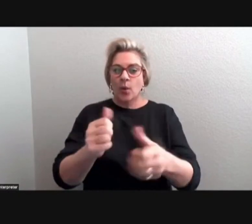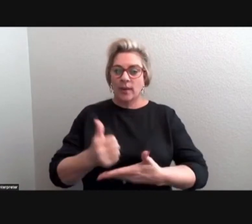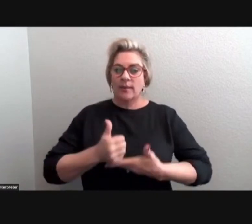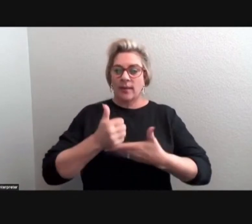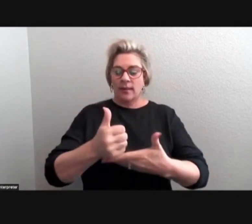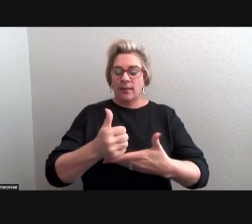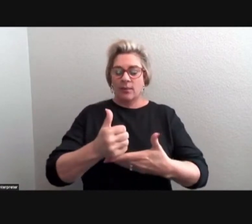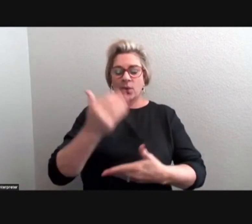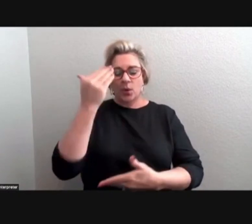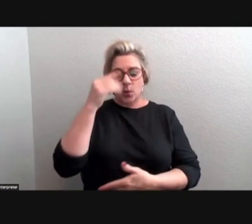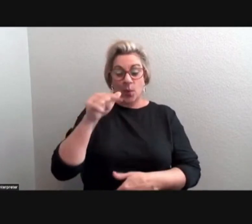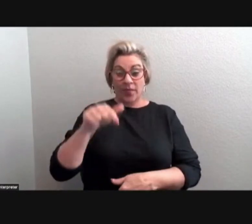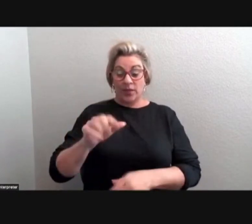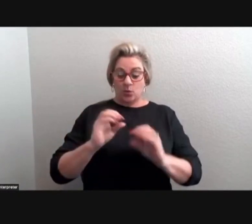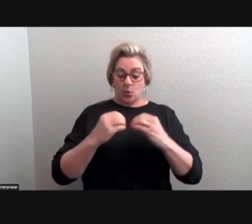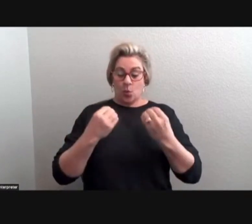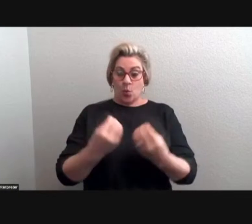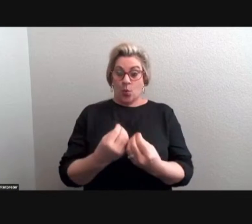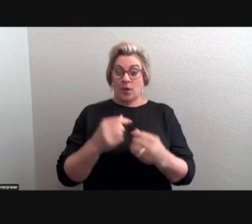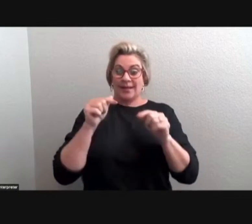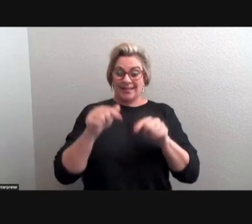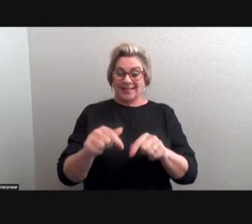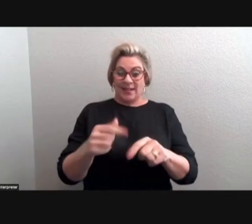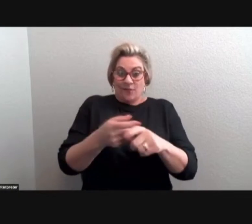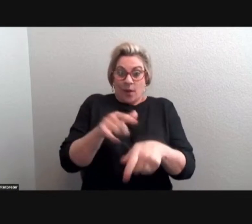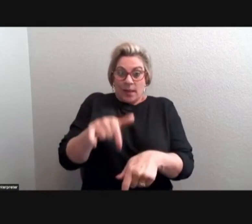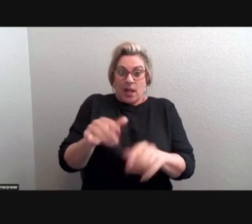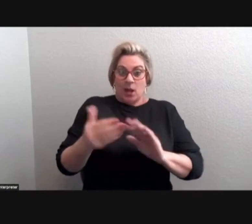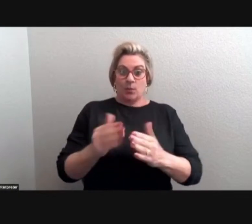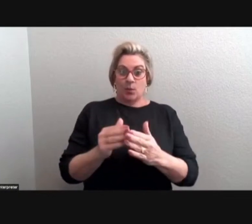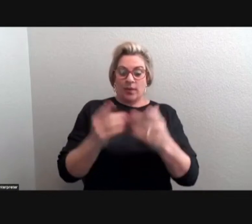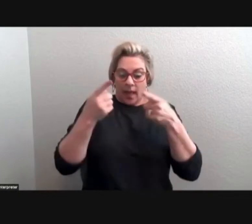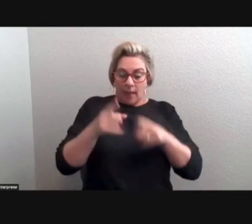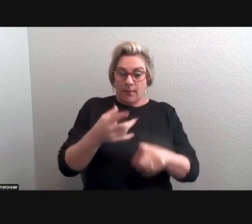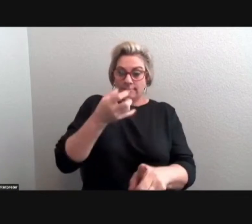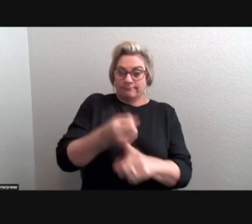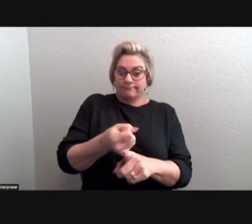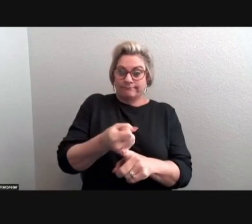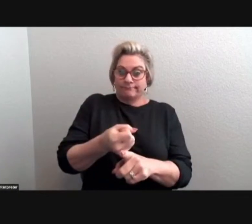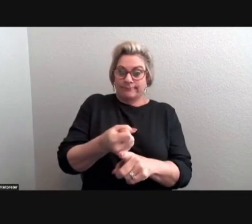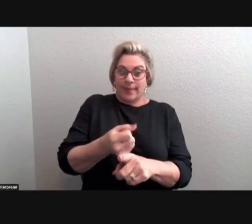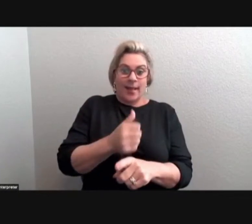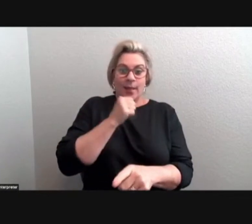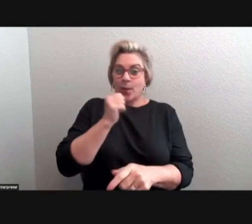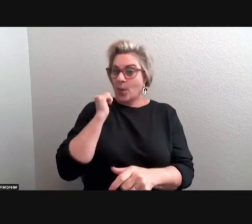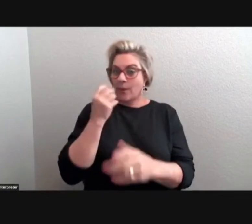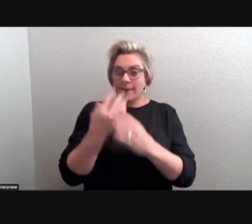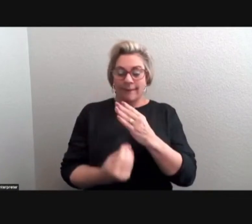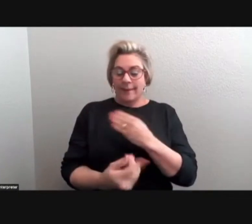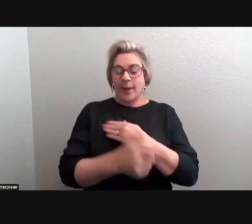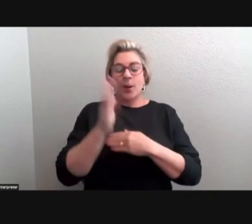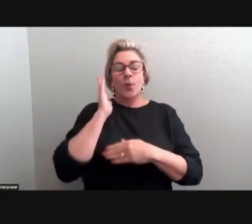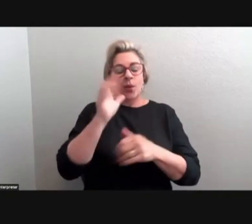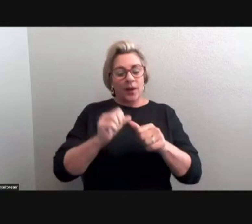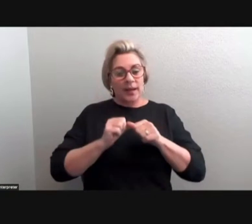know that this is an organization that is of this community. They're not going anywhere. and they're going to continue marshaling support